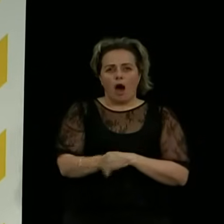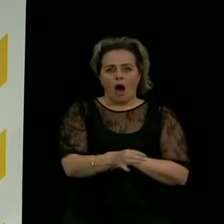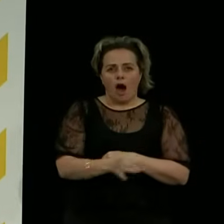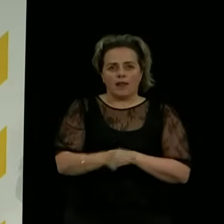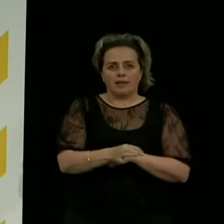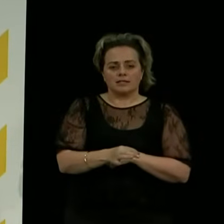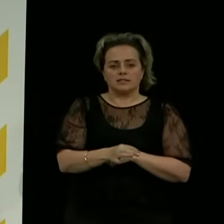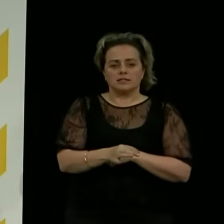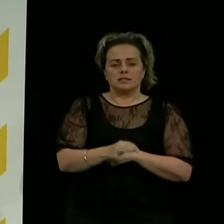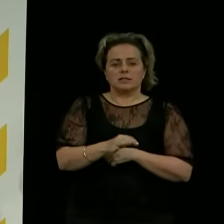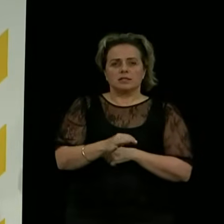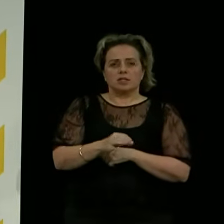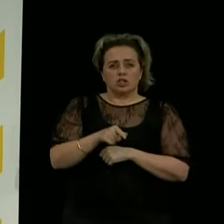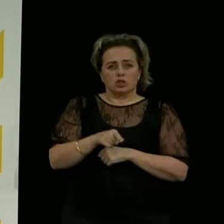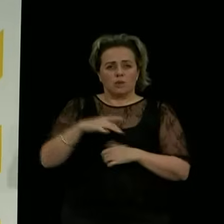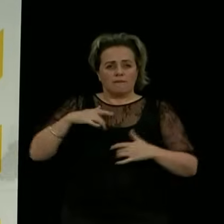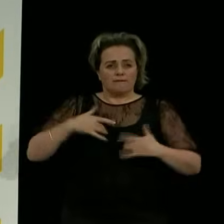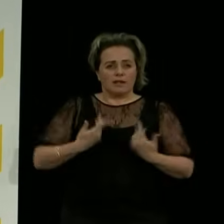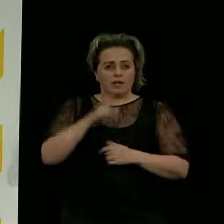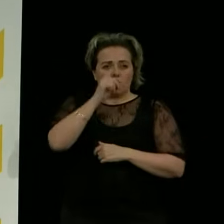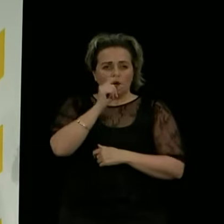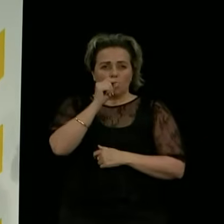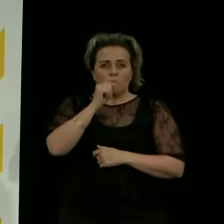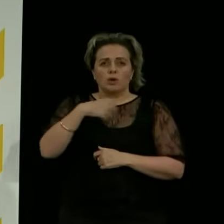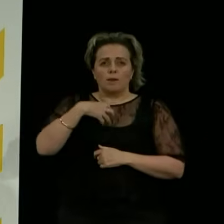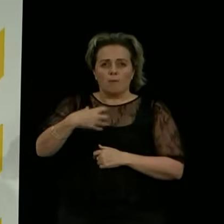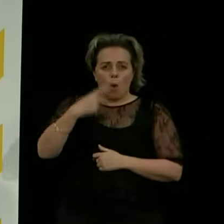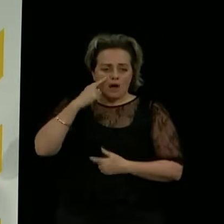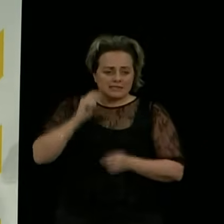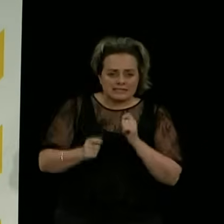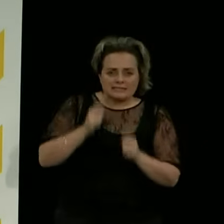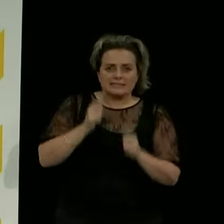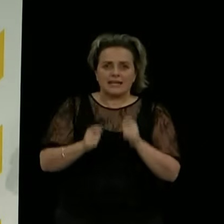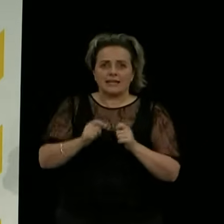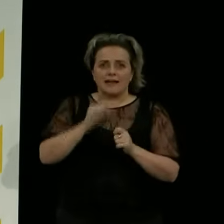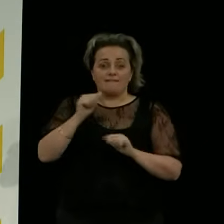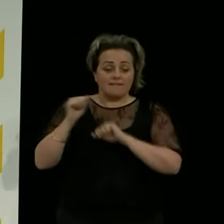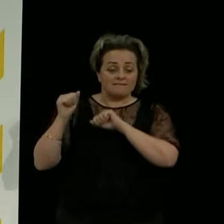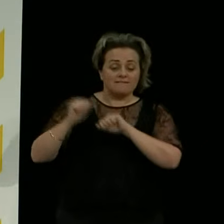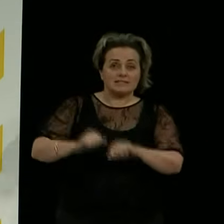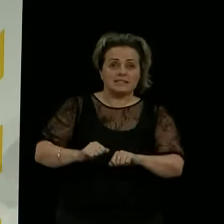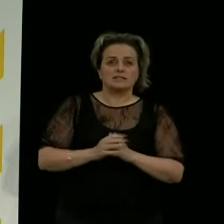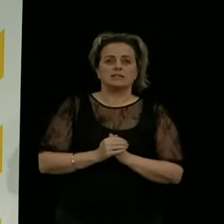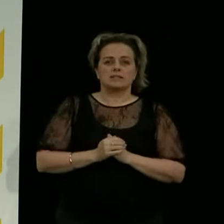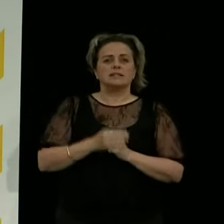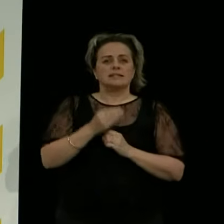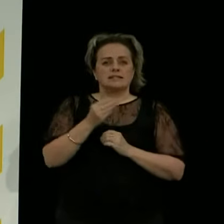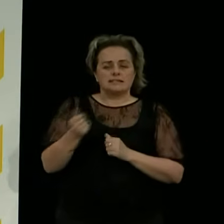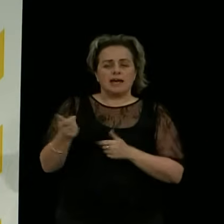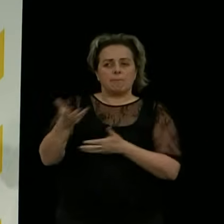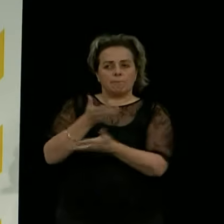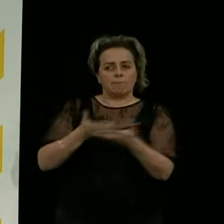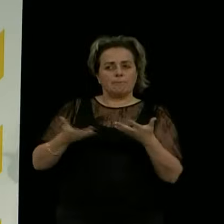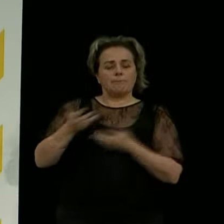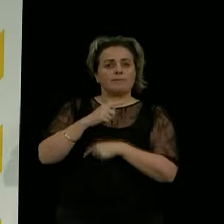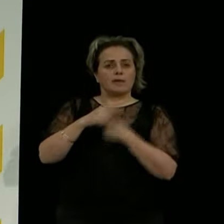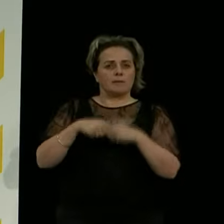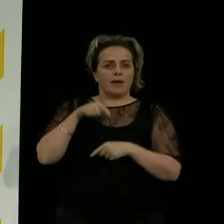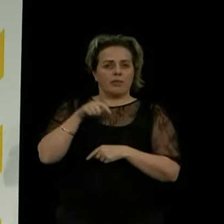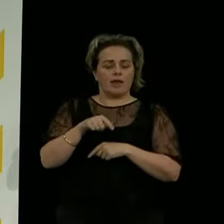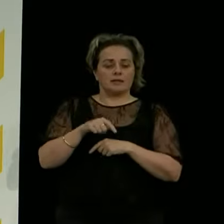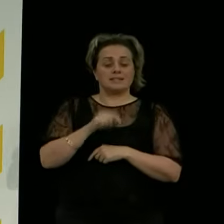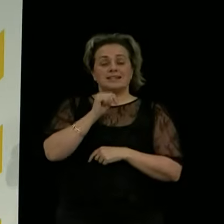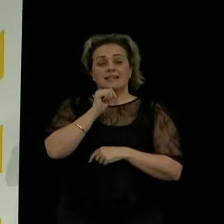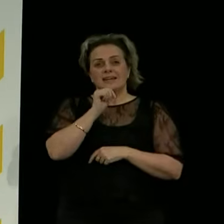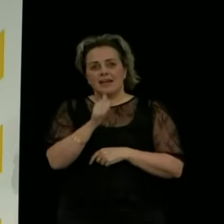border and things like rapid testing for all who go there? Look, we have been asked the question around